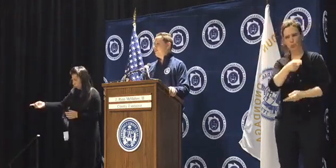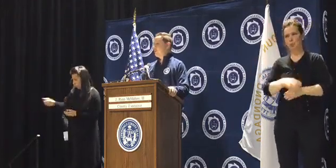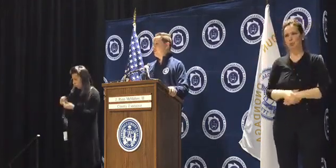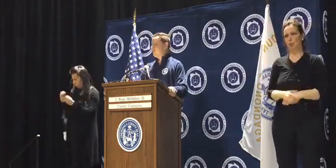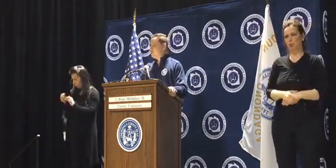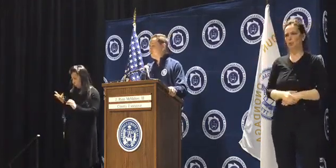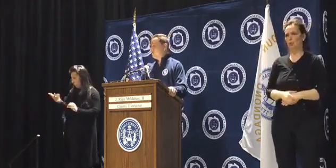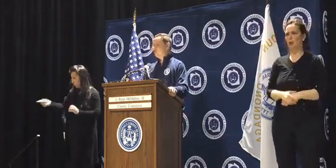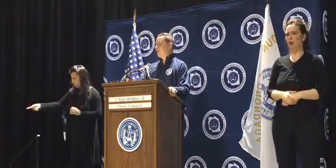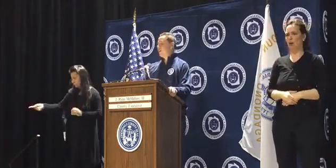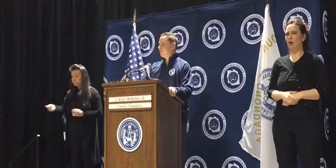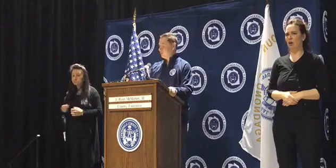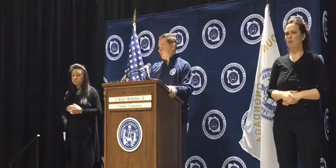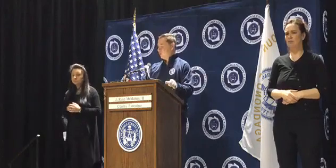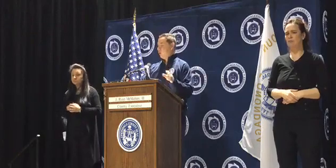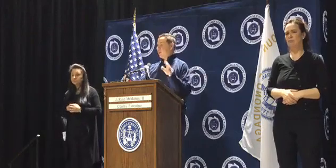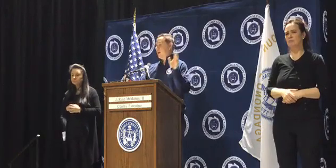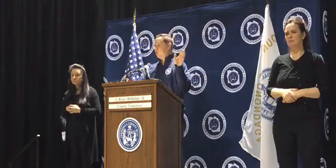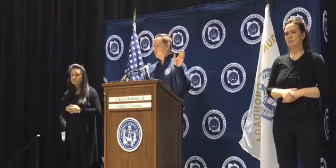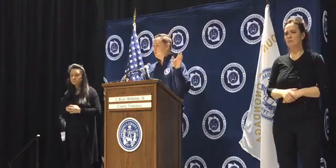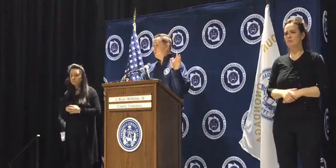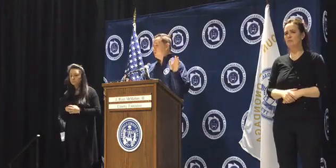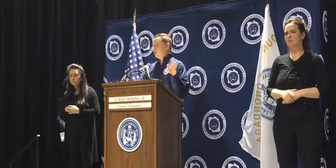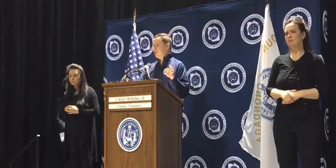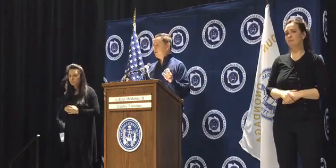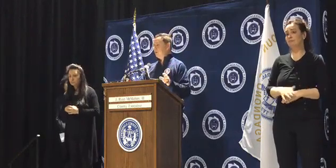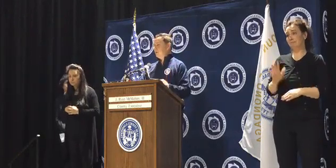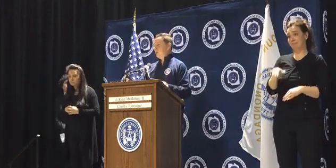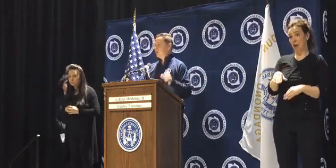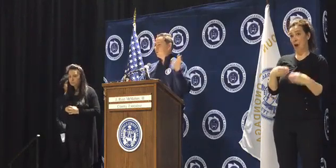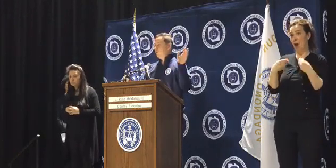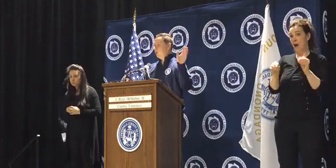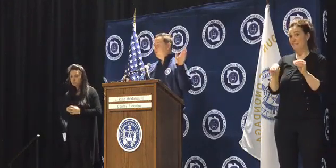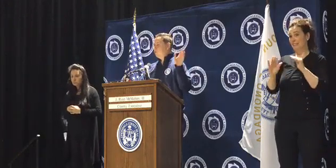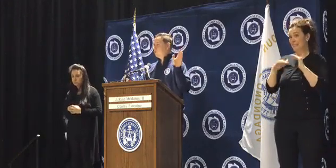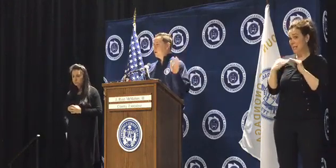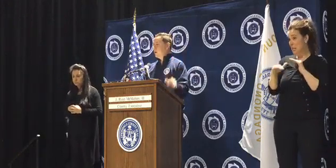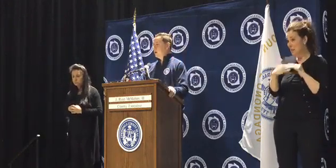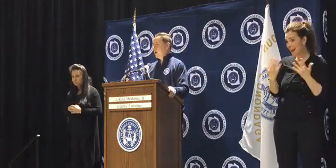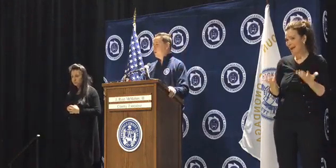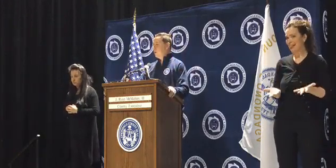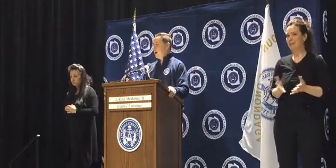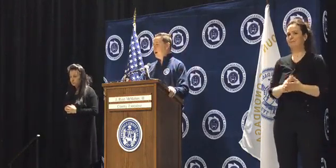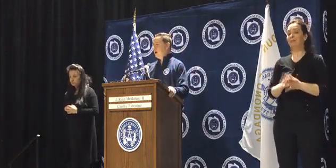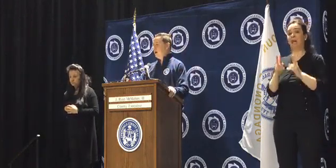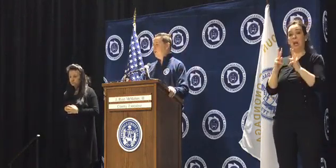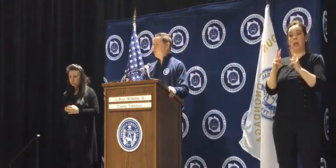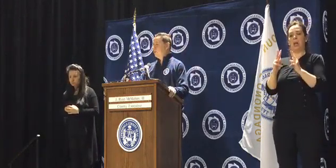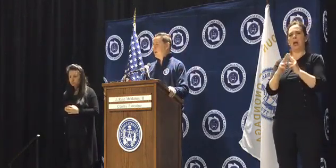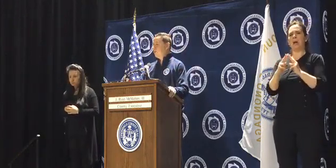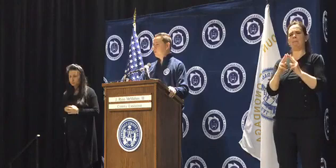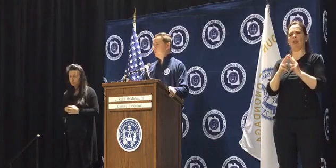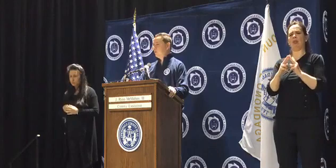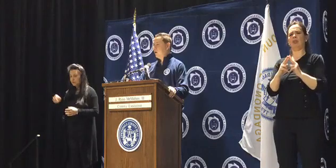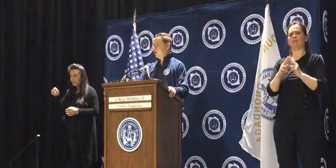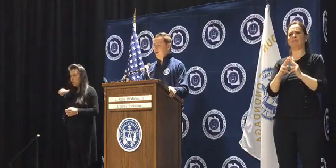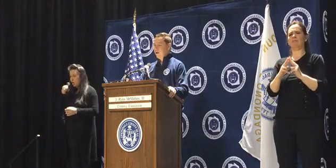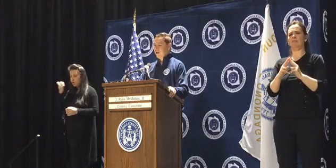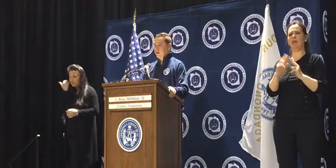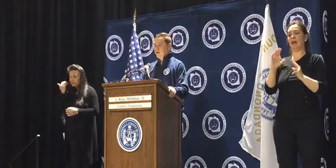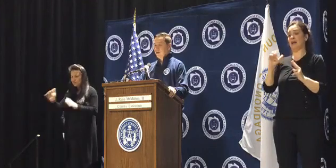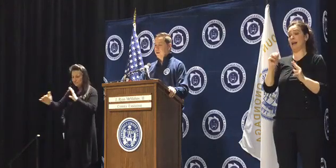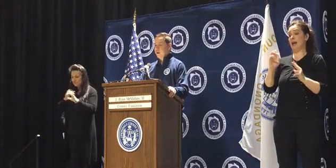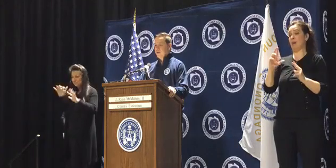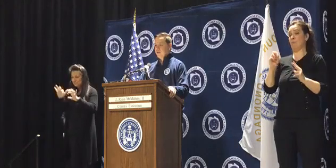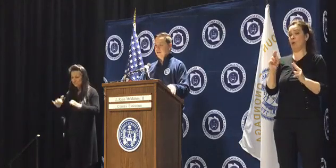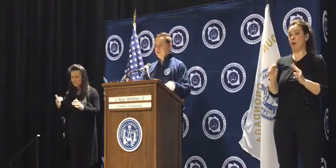now. That's for sure. Most of our emails, we've turned Cameron sobered up, and now we got most of our